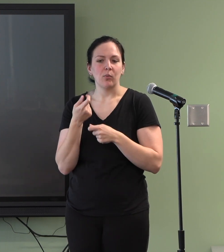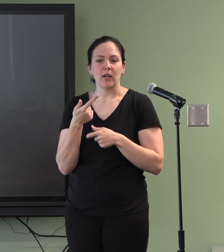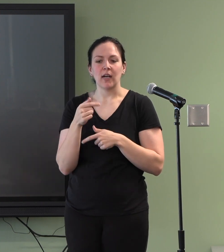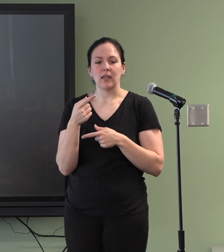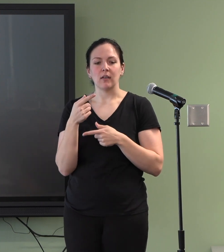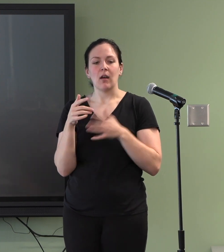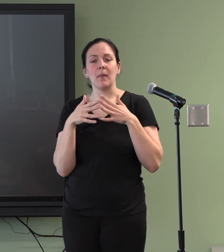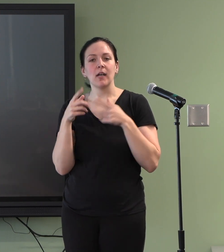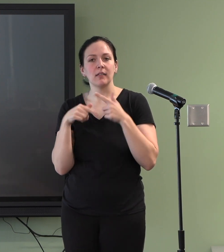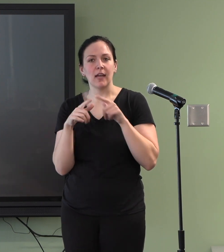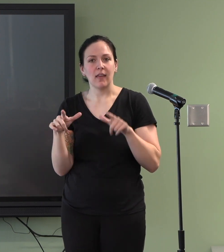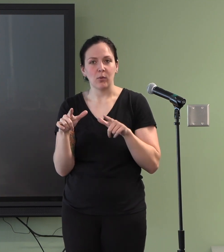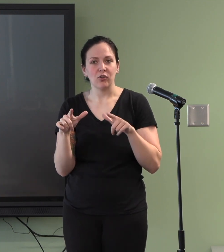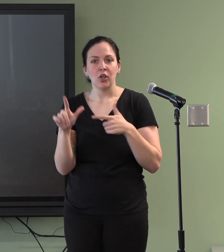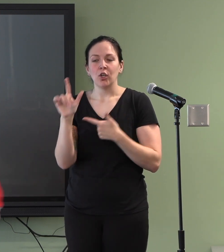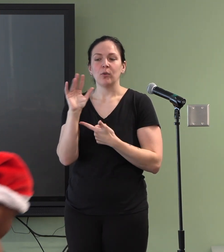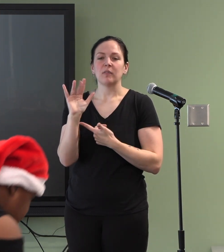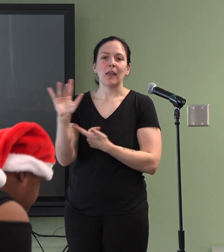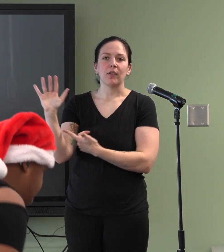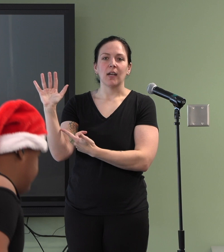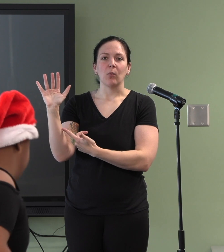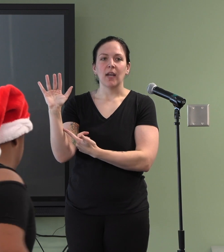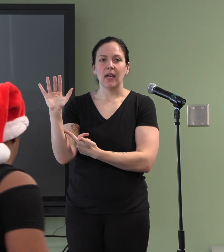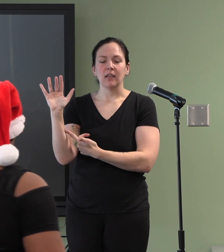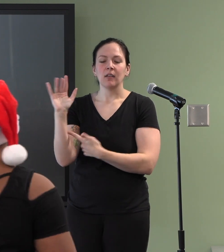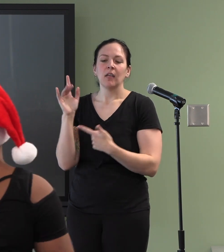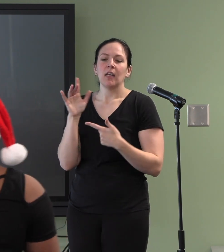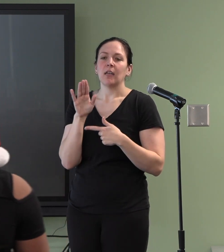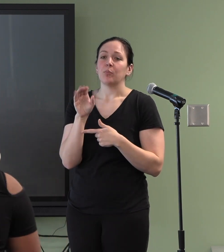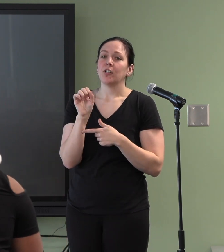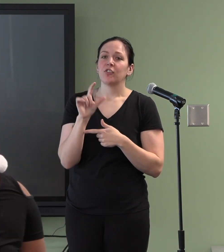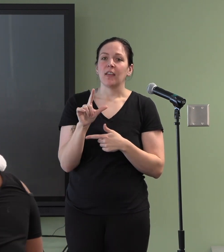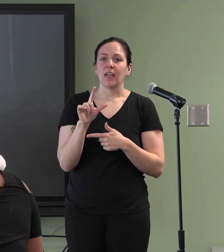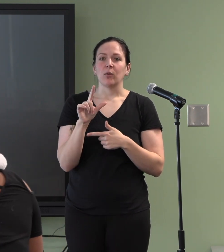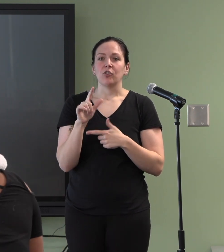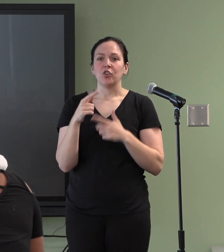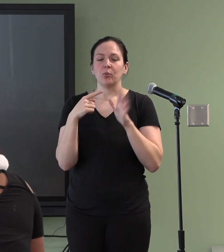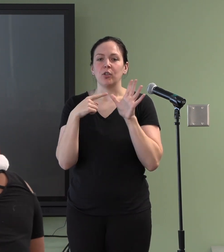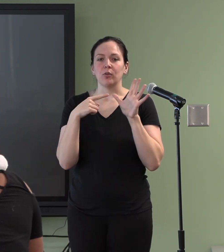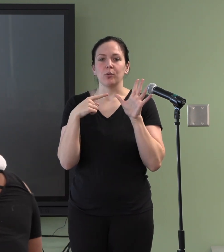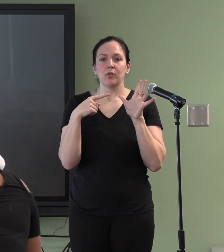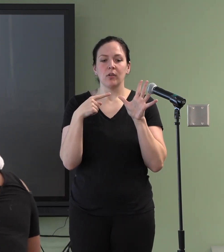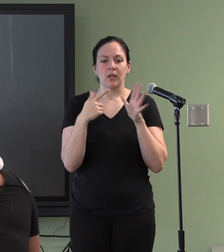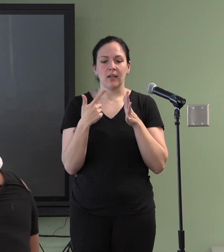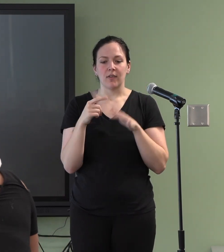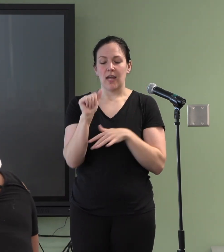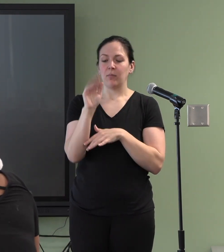where in American Sign Language, you can spell everything on one hand. In British Sign Language, you would use, like, if